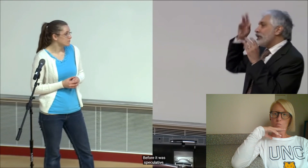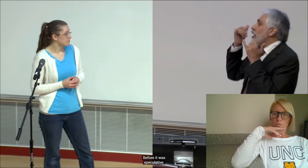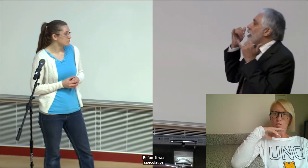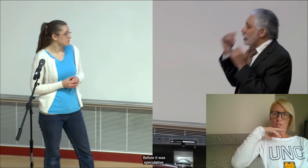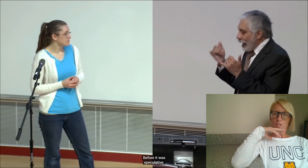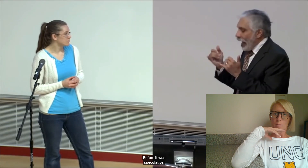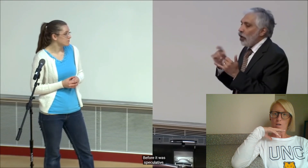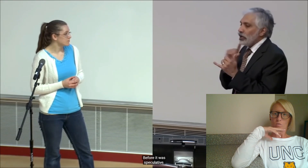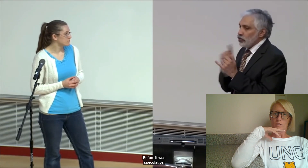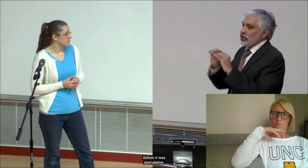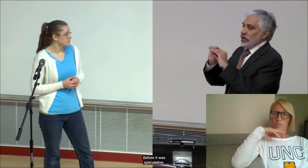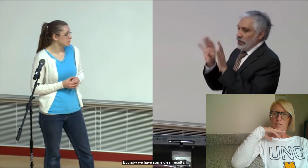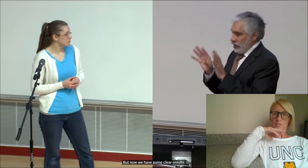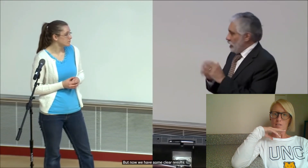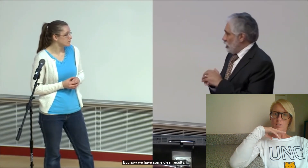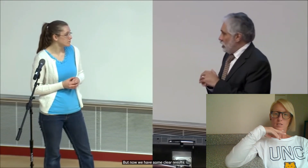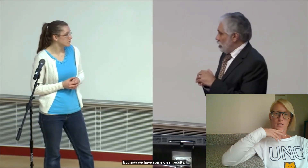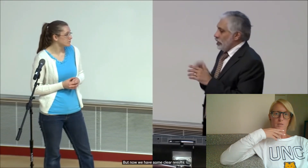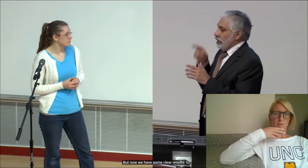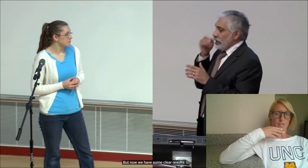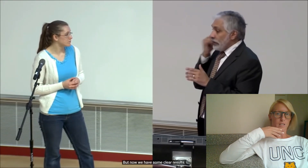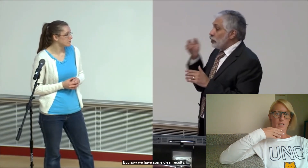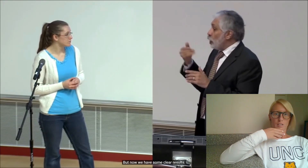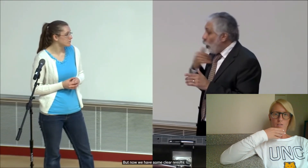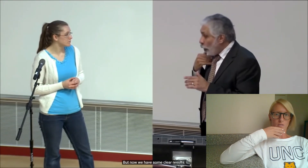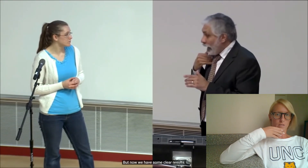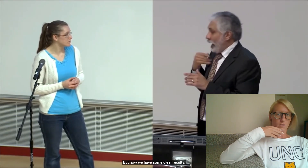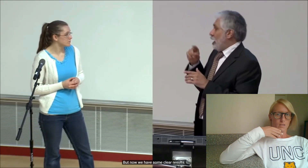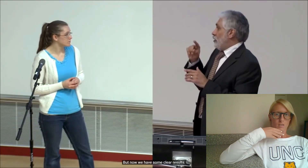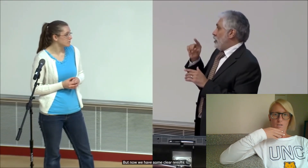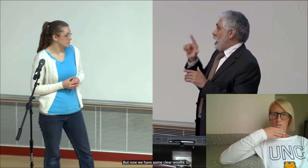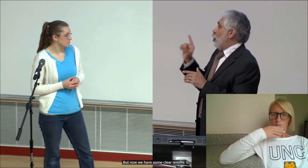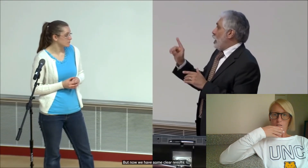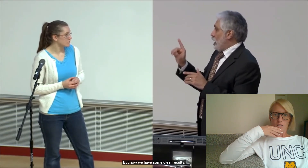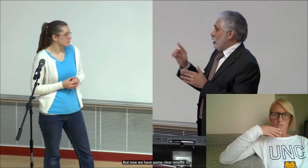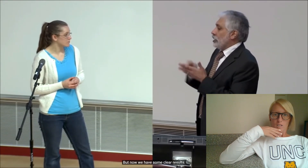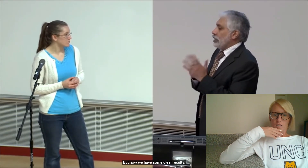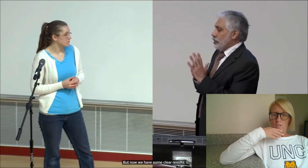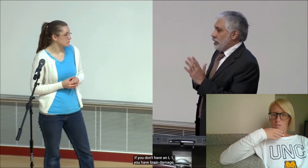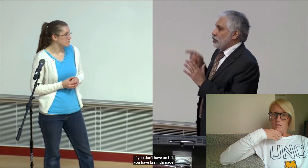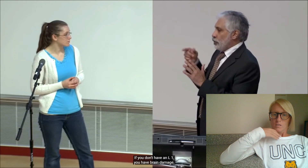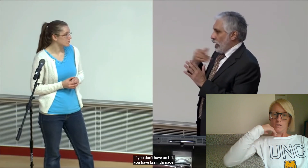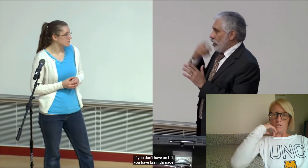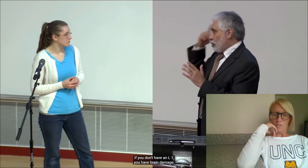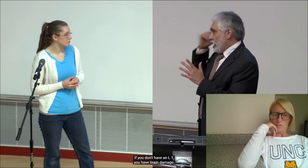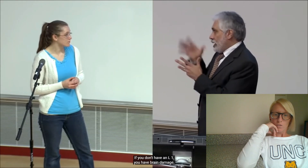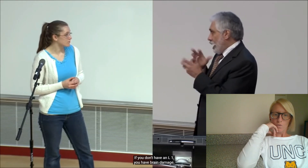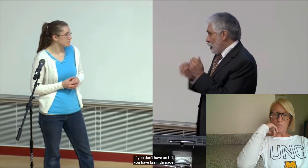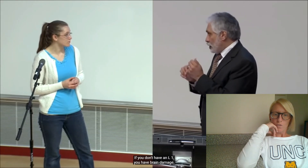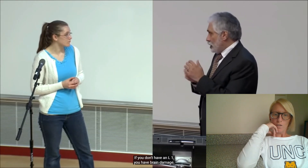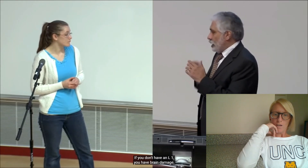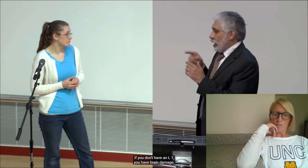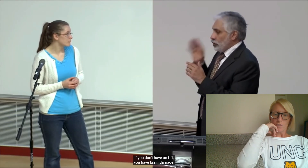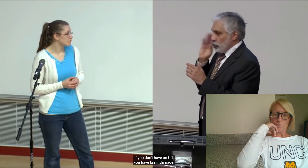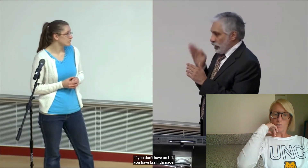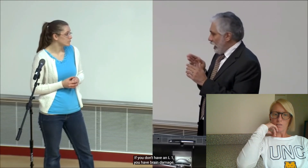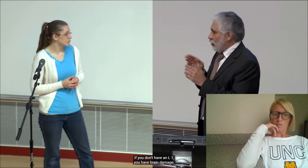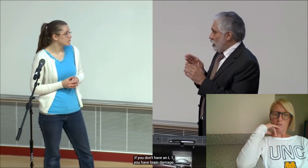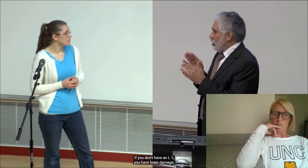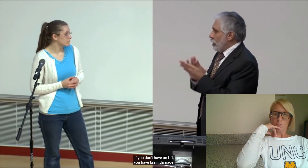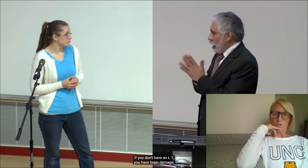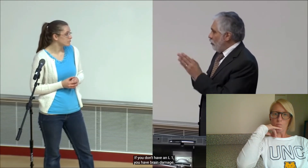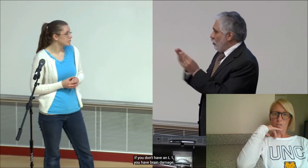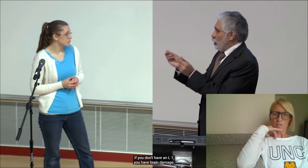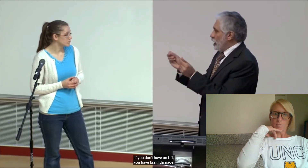past. Before it was thinking about speculative, different ideas, but now we have some clear results. If you don't have an So L1, if you don't have a you language have one,